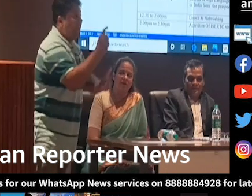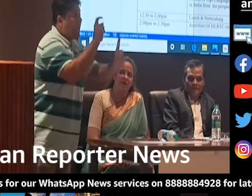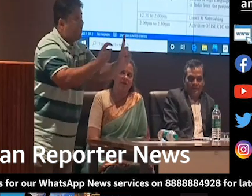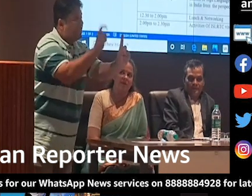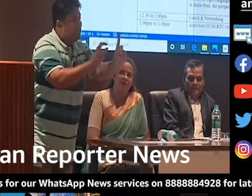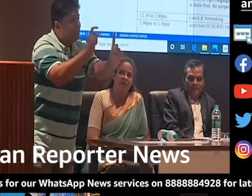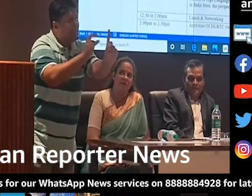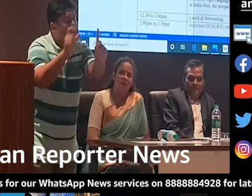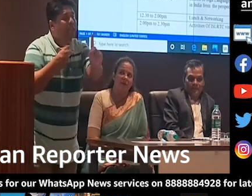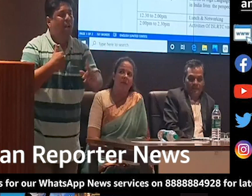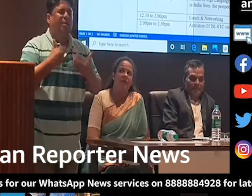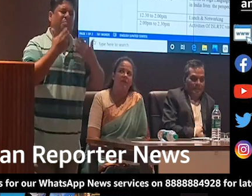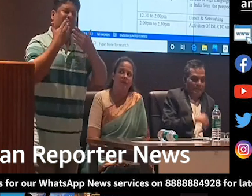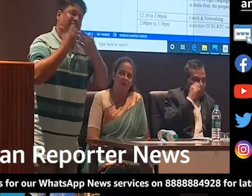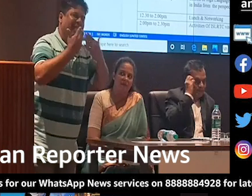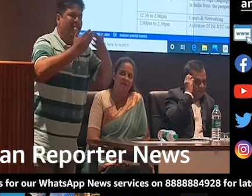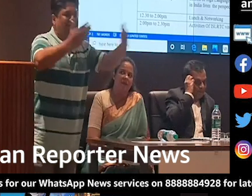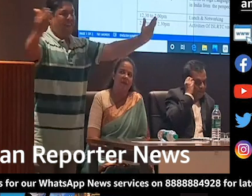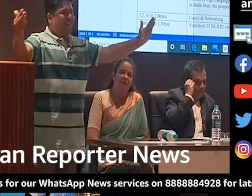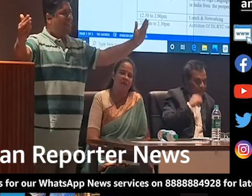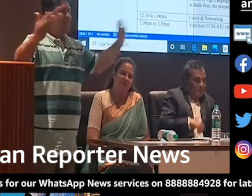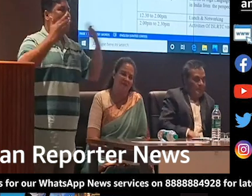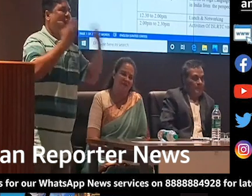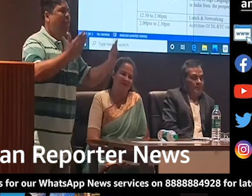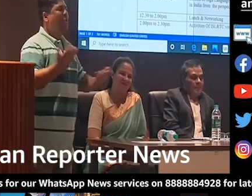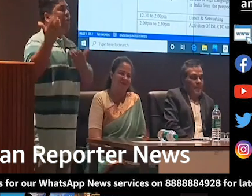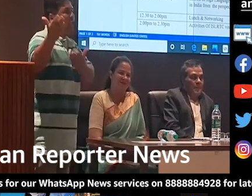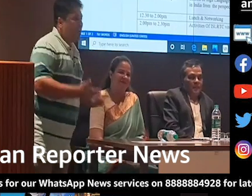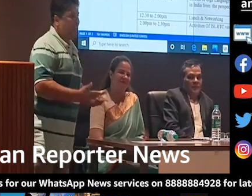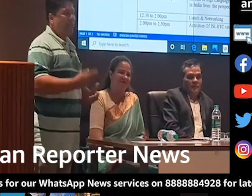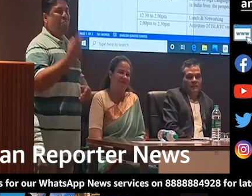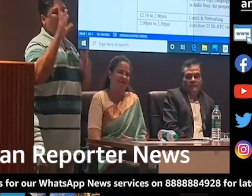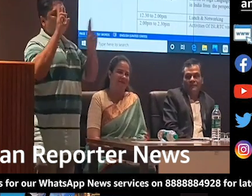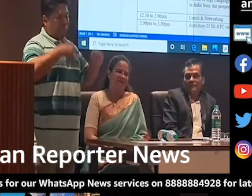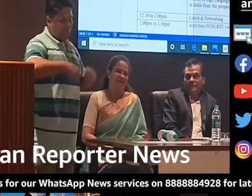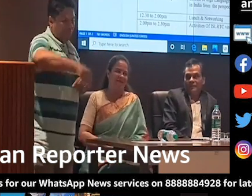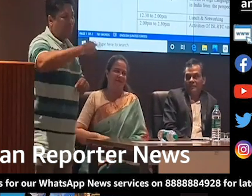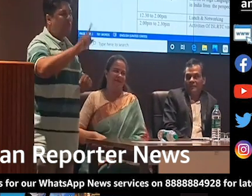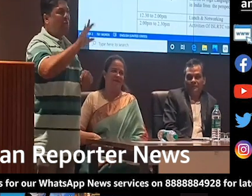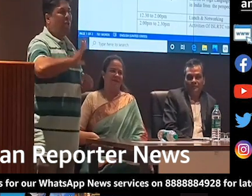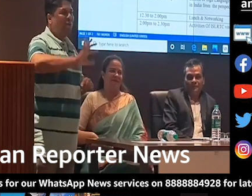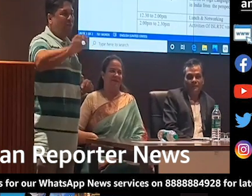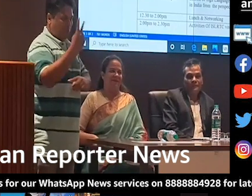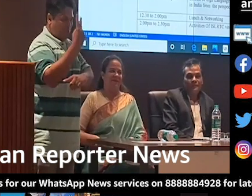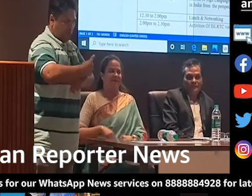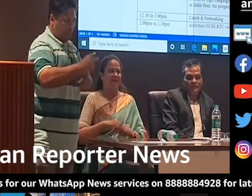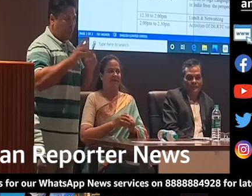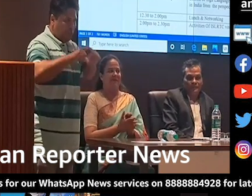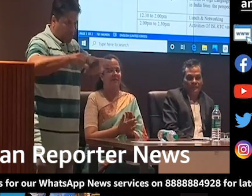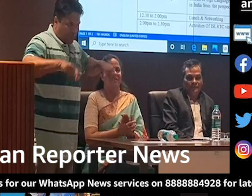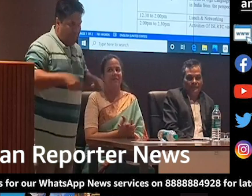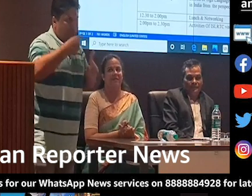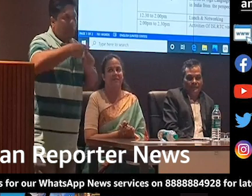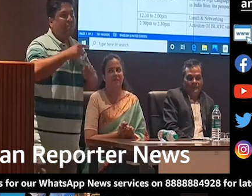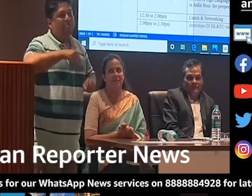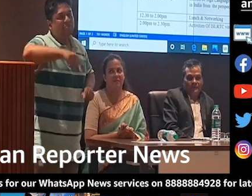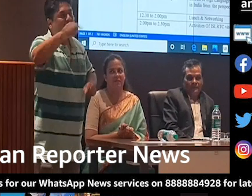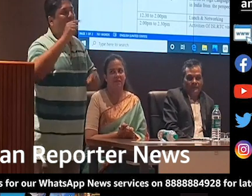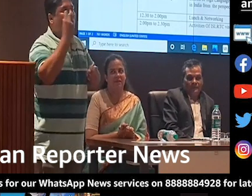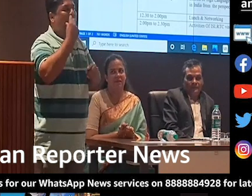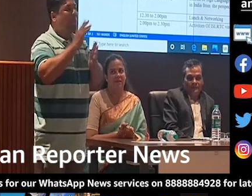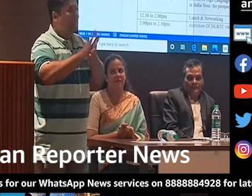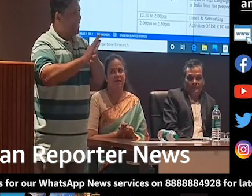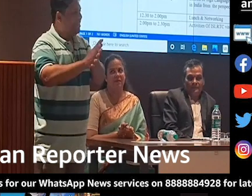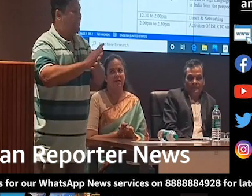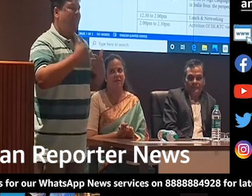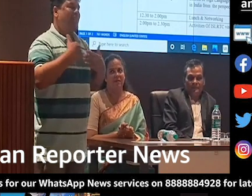involved. With each one of you, I would like to thank each one of you. And welcome to this 2 days of International Conference